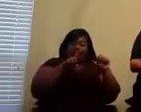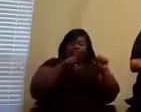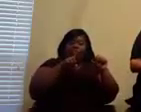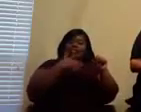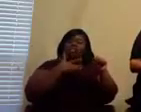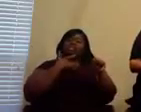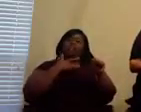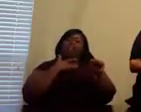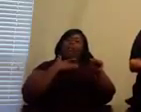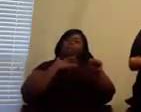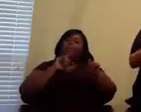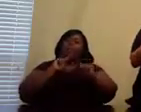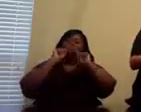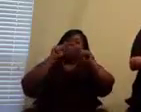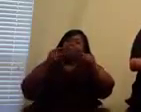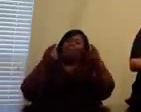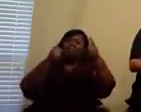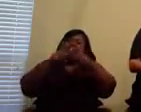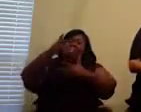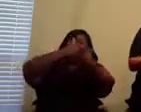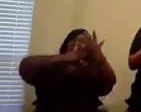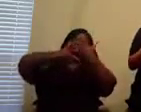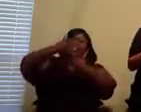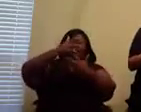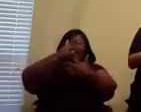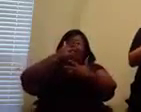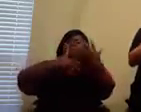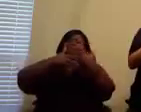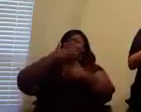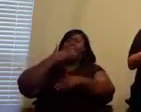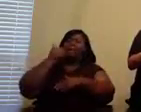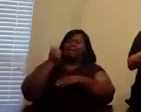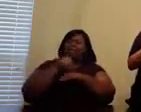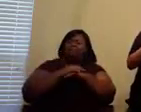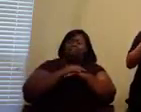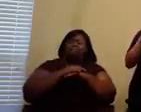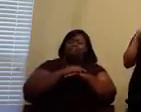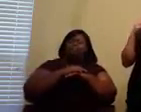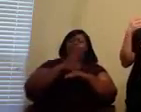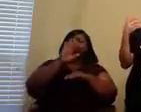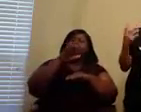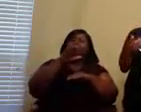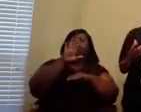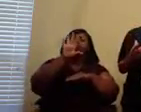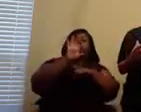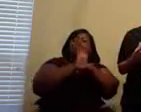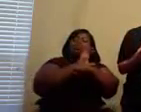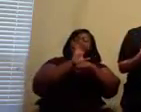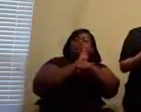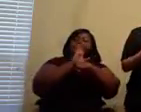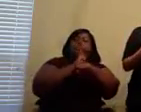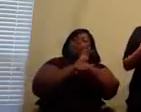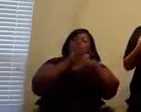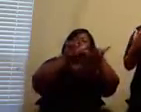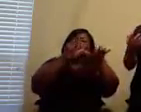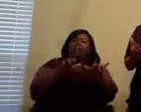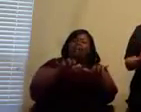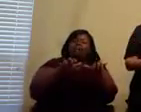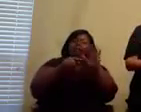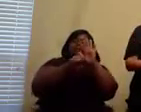benefits of the negative ions. And do your research, please. Google it, negative ions. You'll see that it's the Earth's vitamins,